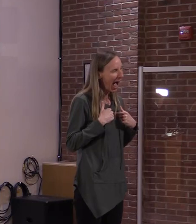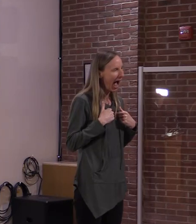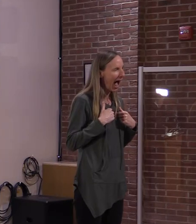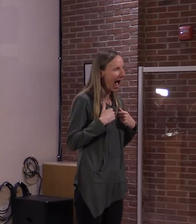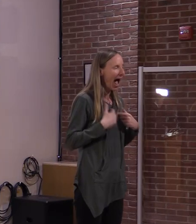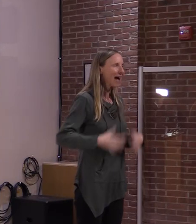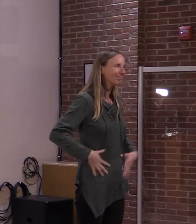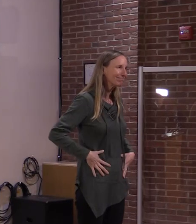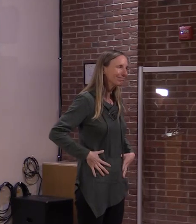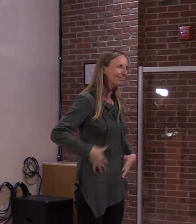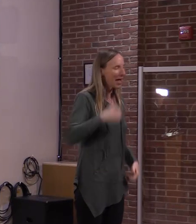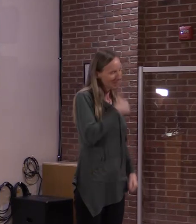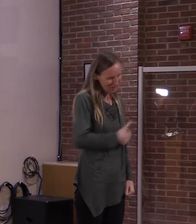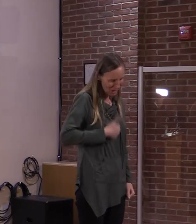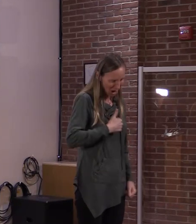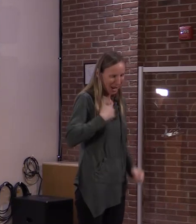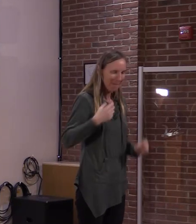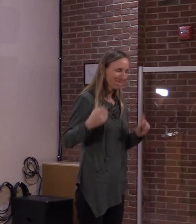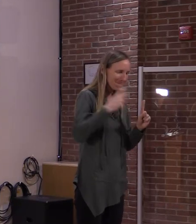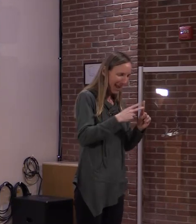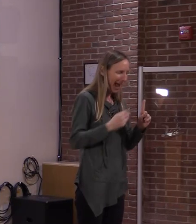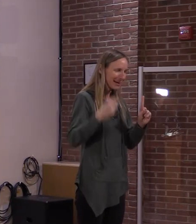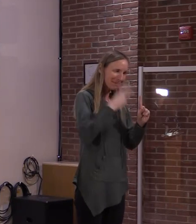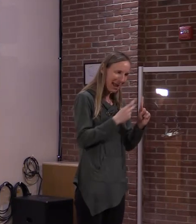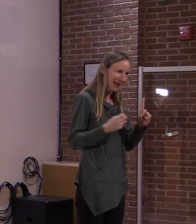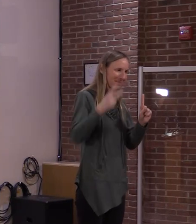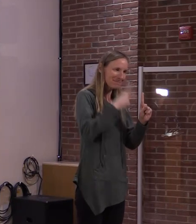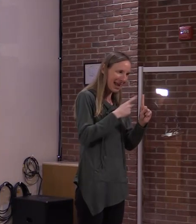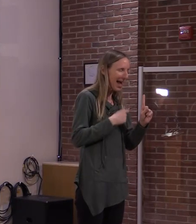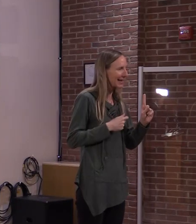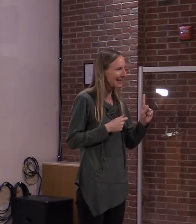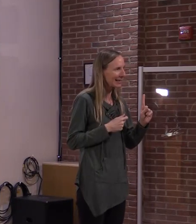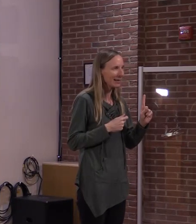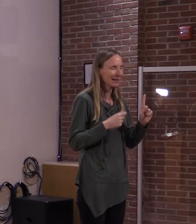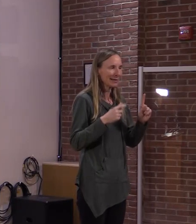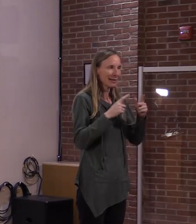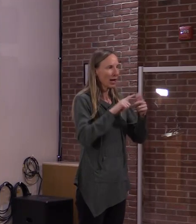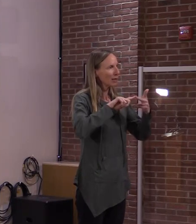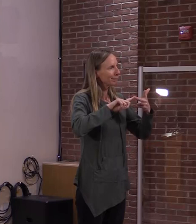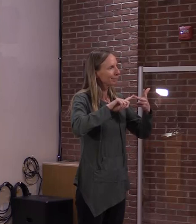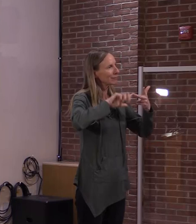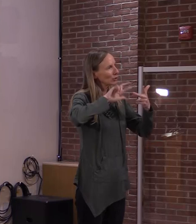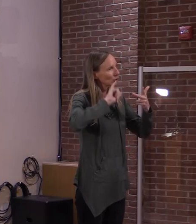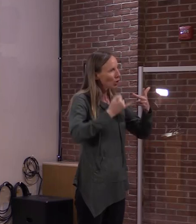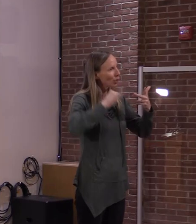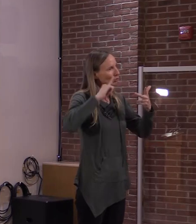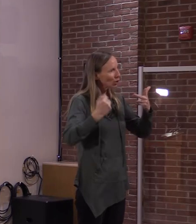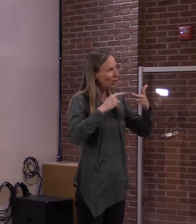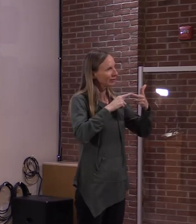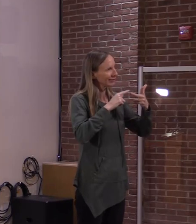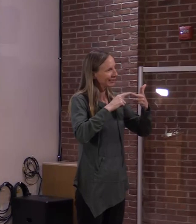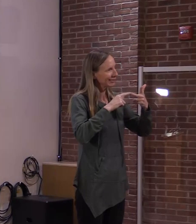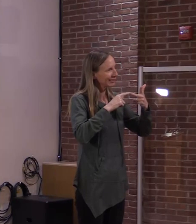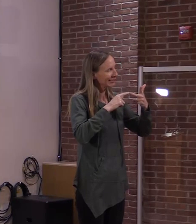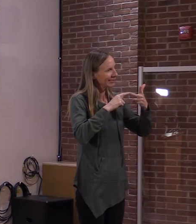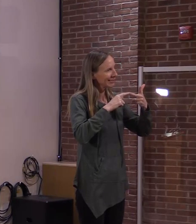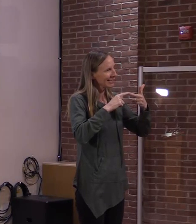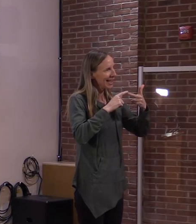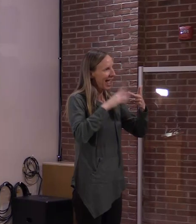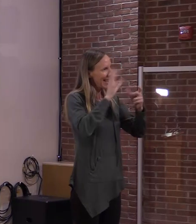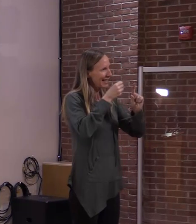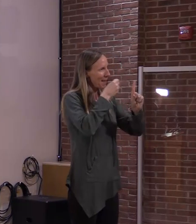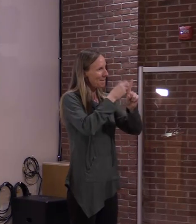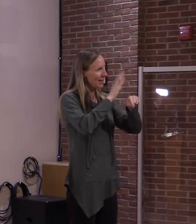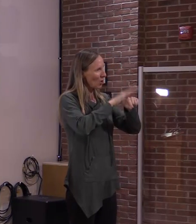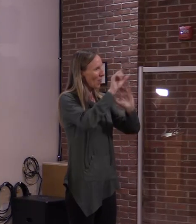I'm sorry to keep returning to this. I still have questions about the Johnson & Johnson vaccine and its effect on the state's reopening plans. I'm trying